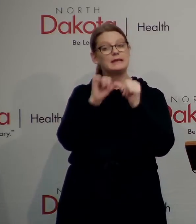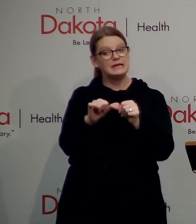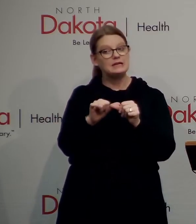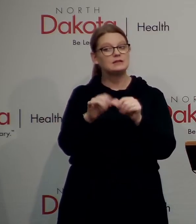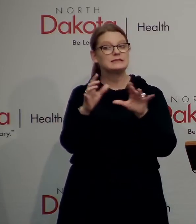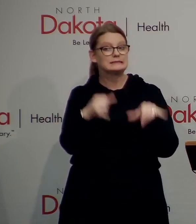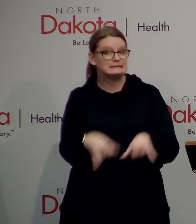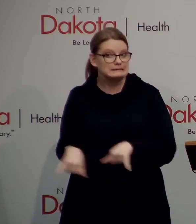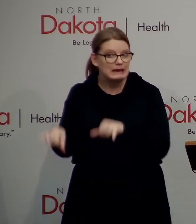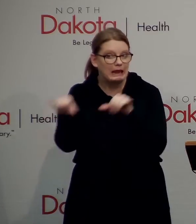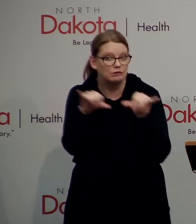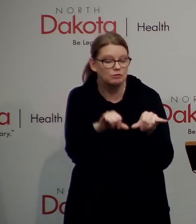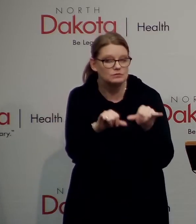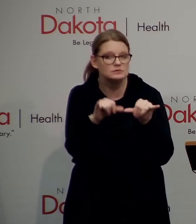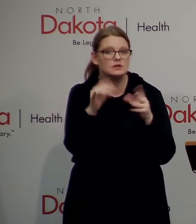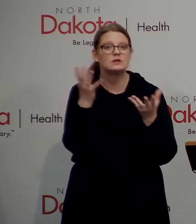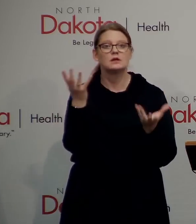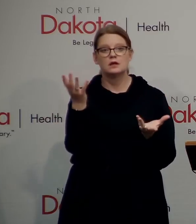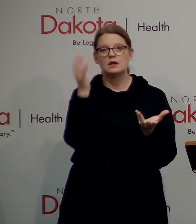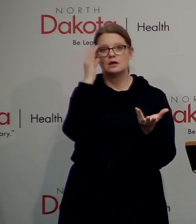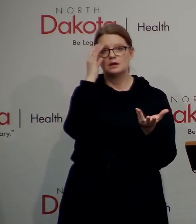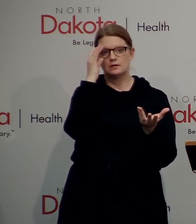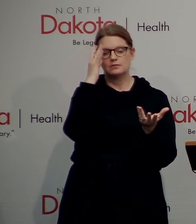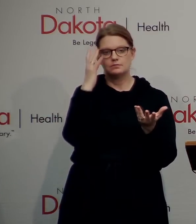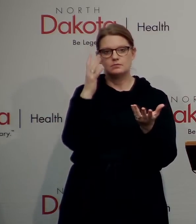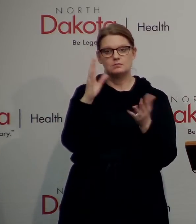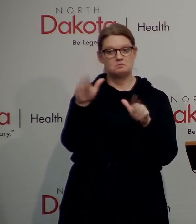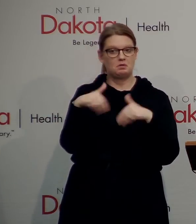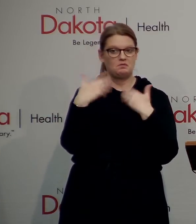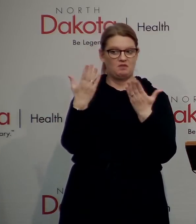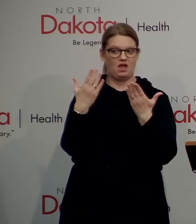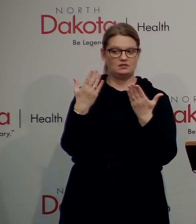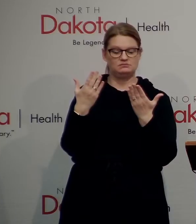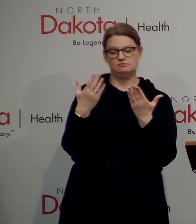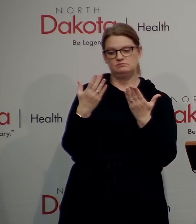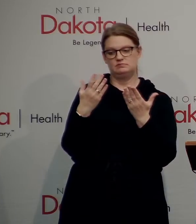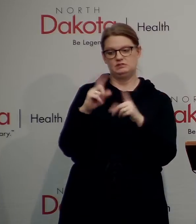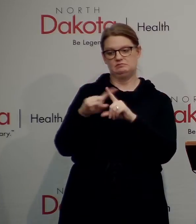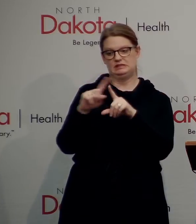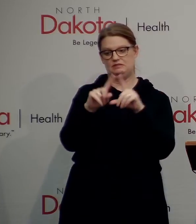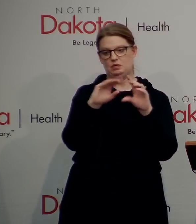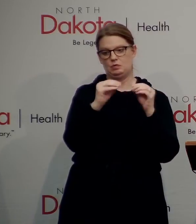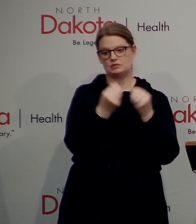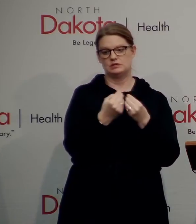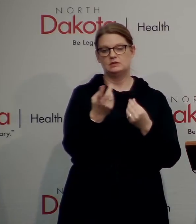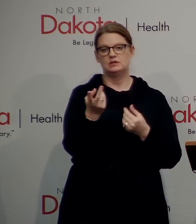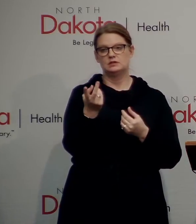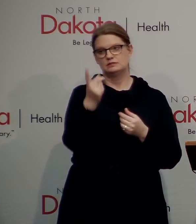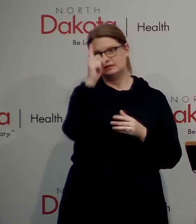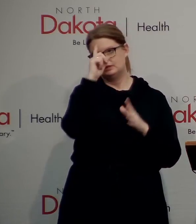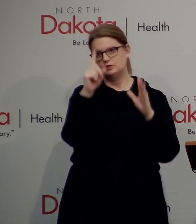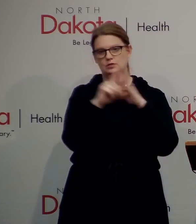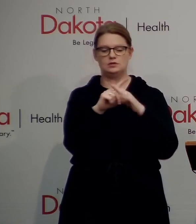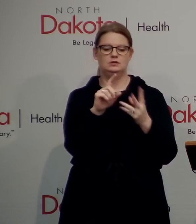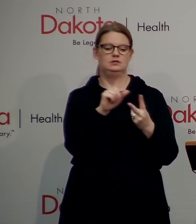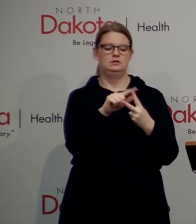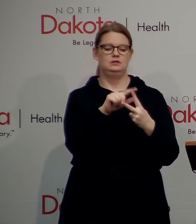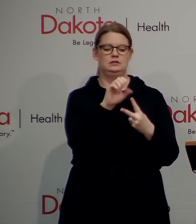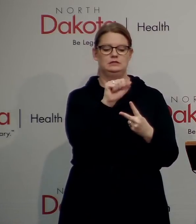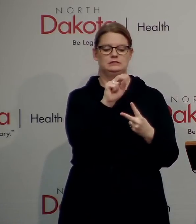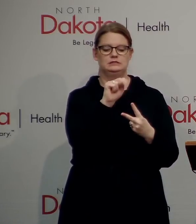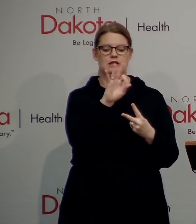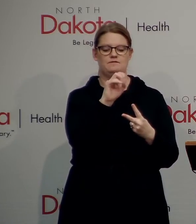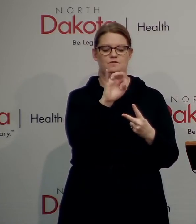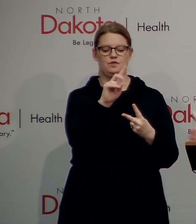states around us, but it would give those organizations, particularly ones like we've got, two that come to mind, Sanford and Essentia, that